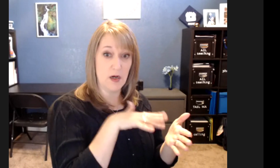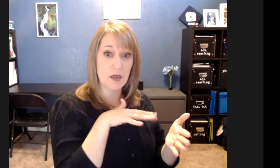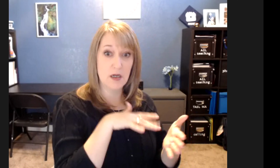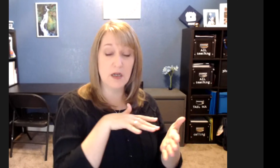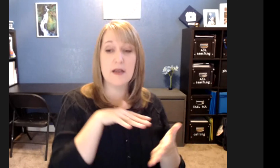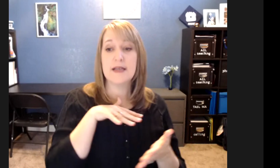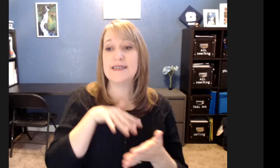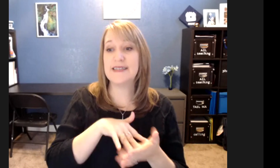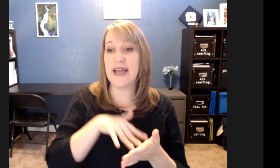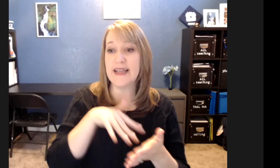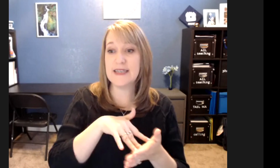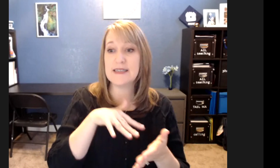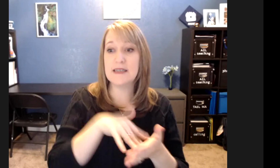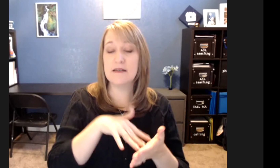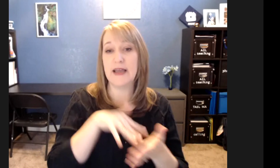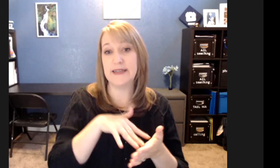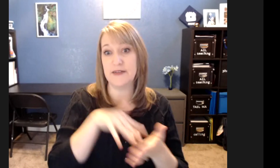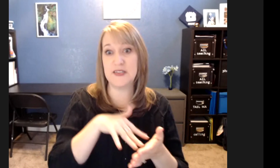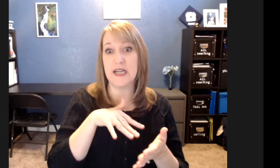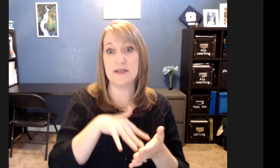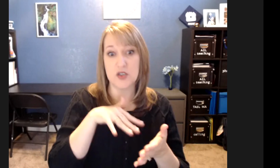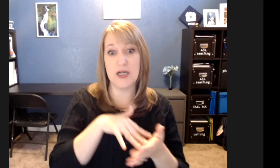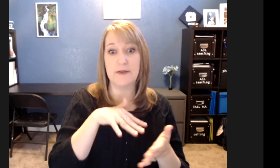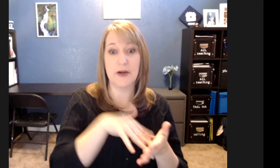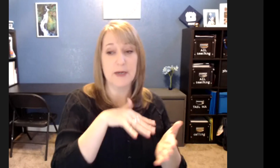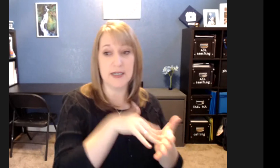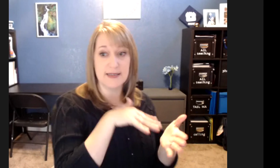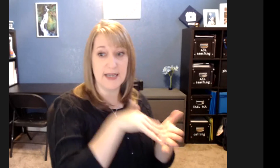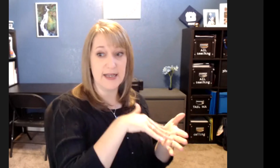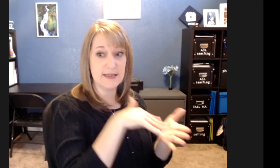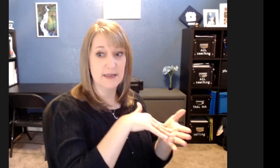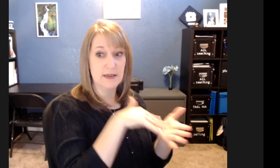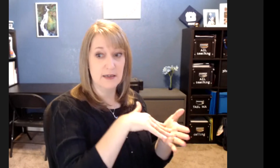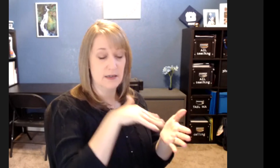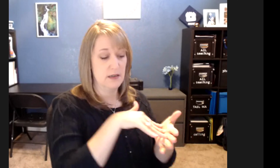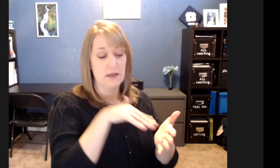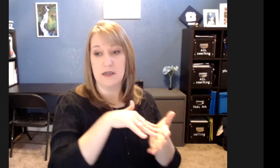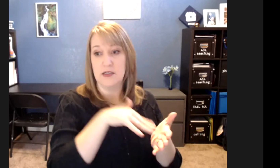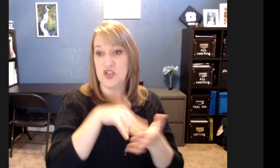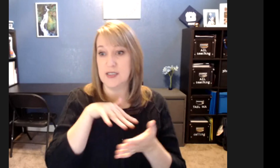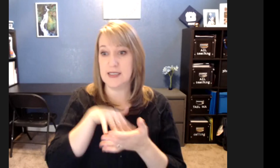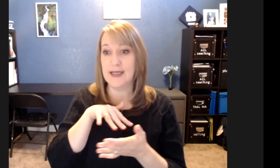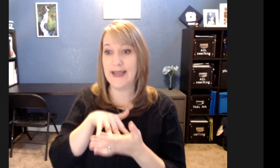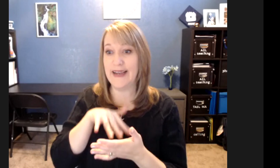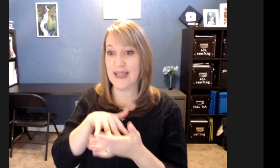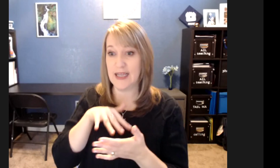before. Studies, like deaf studies or African American studies, is just